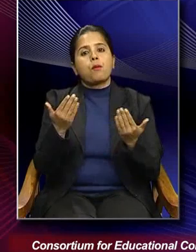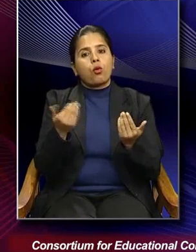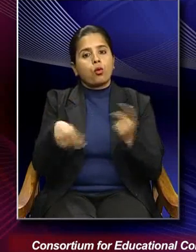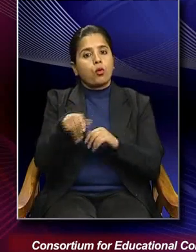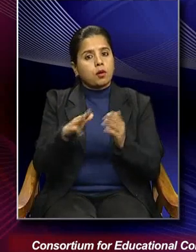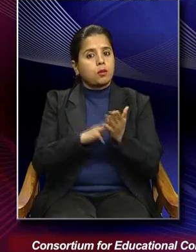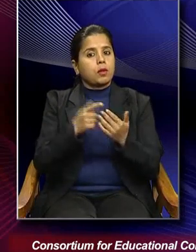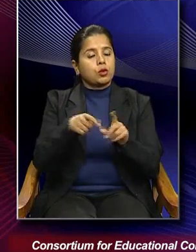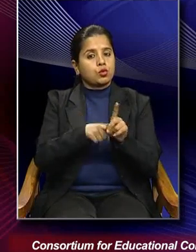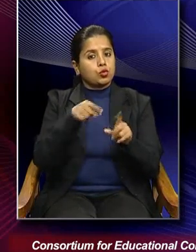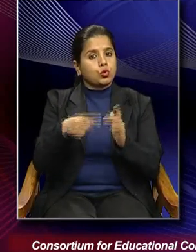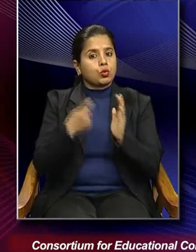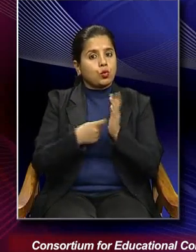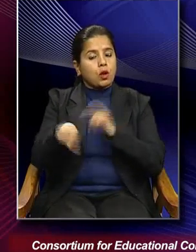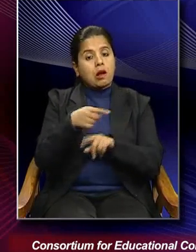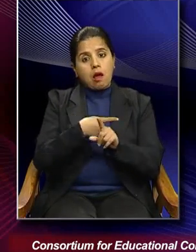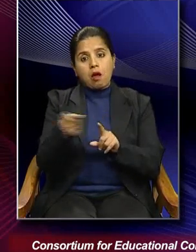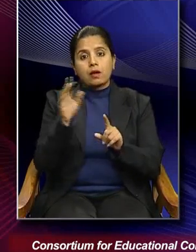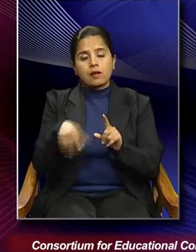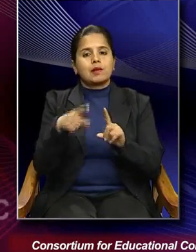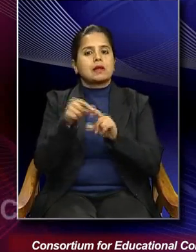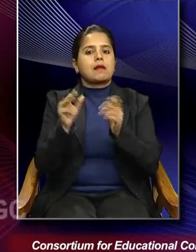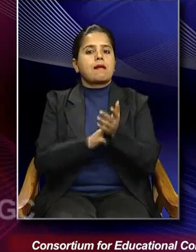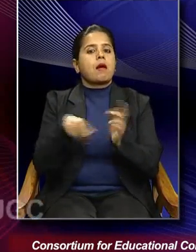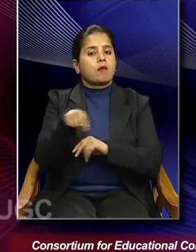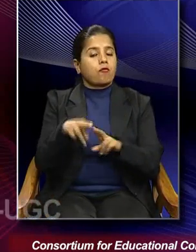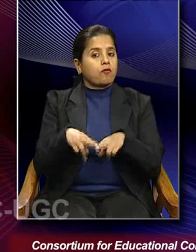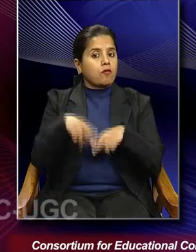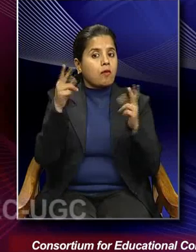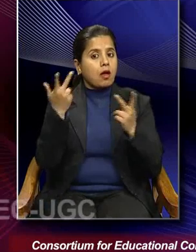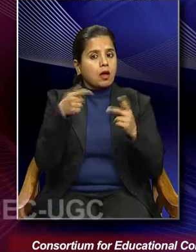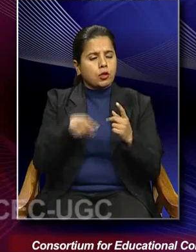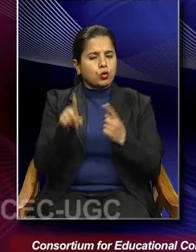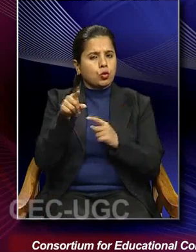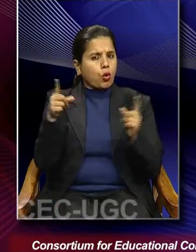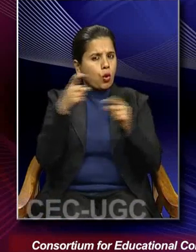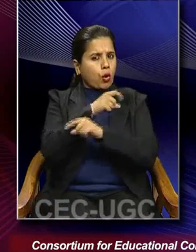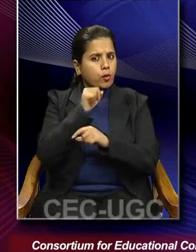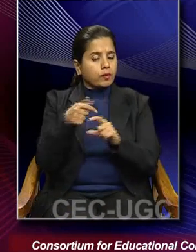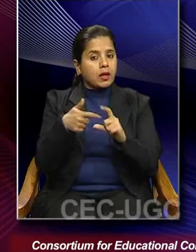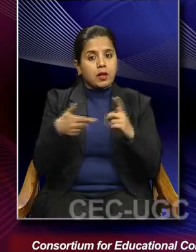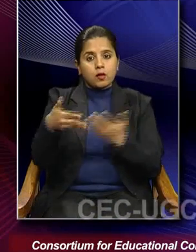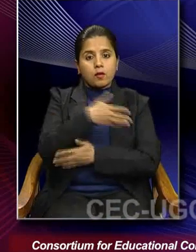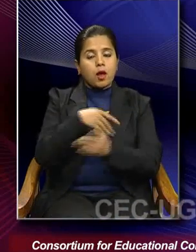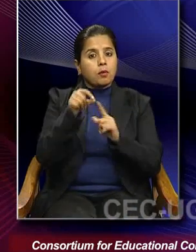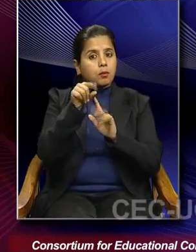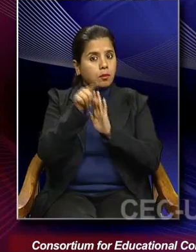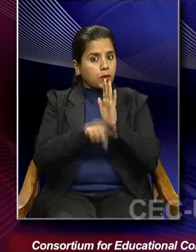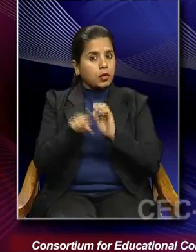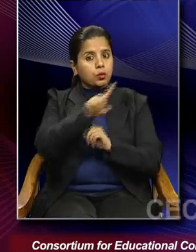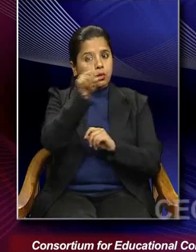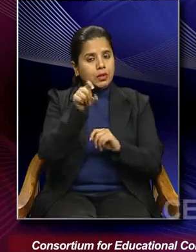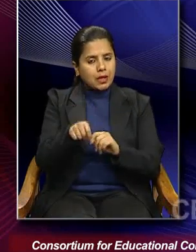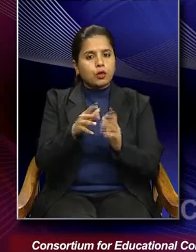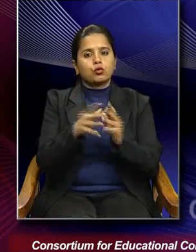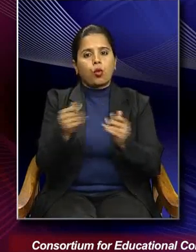rule voting against the dam. Finally, the complex environmental policy question will be resolved in different